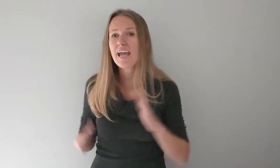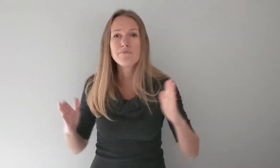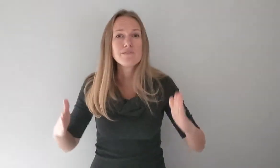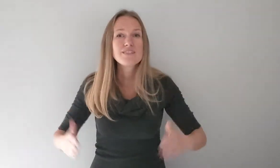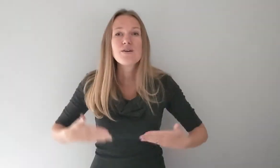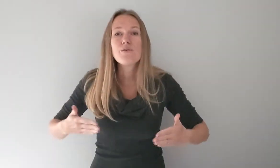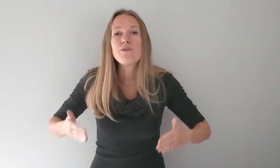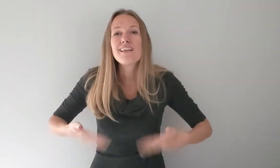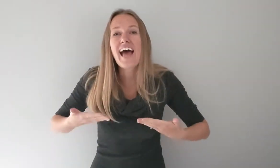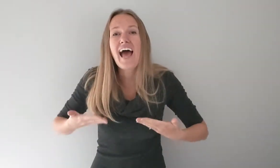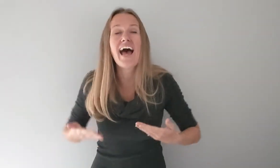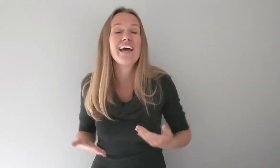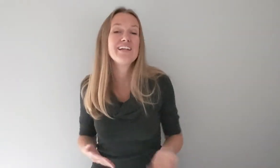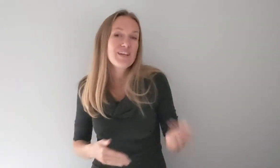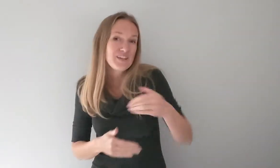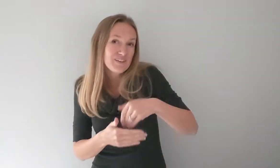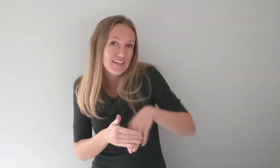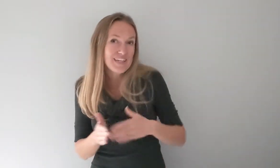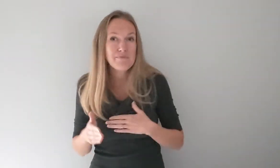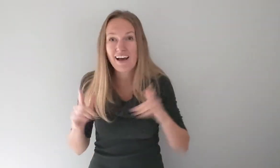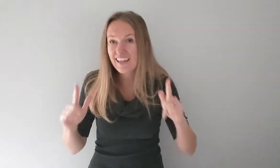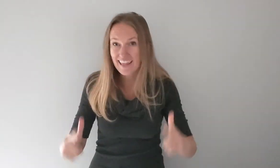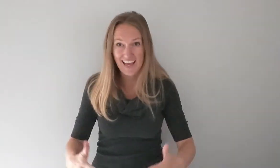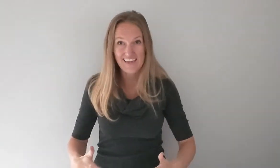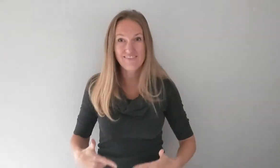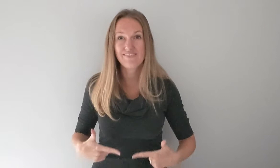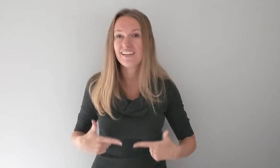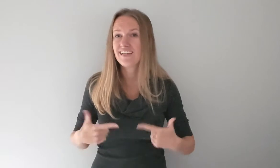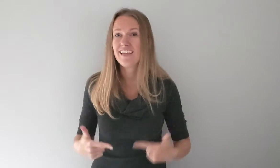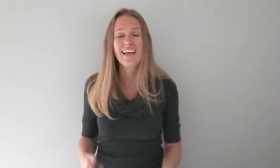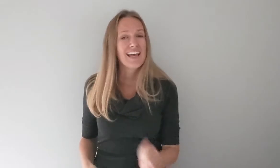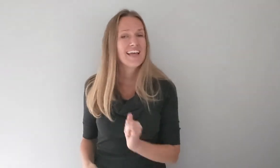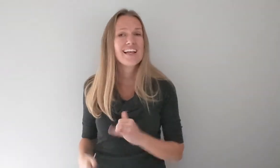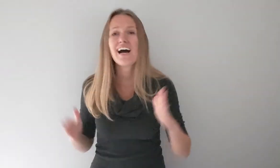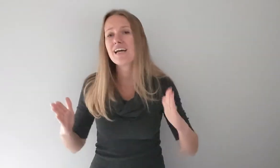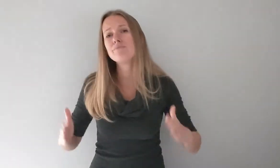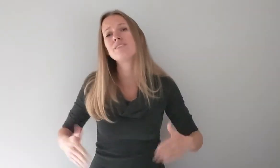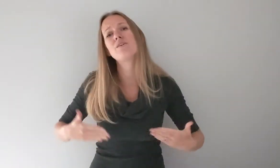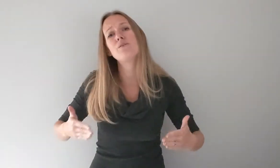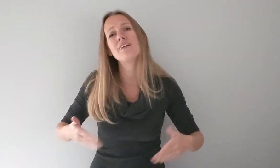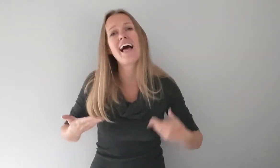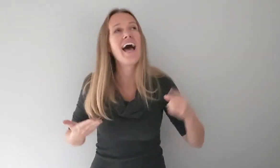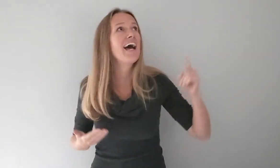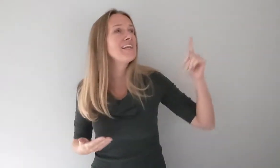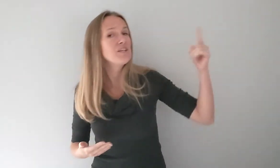I'm so glad you're in my life, and I'm so glad